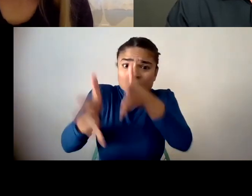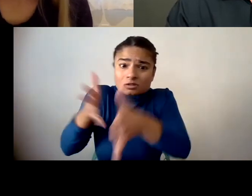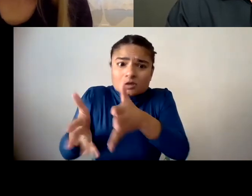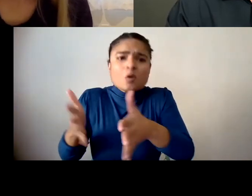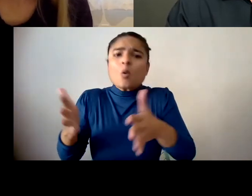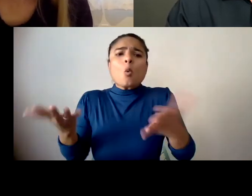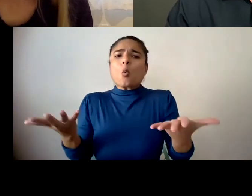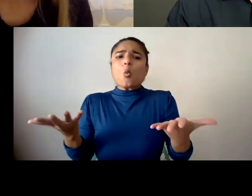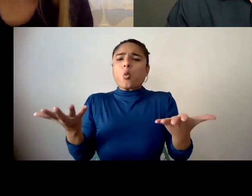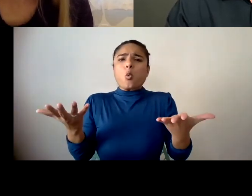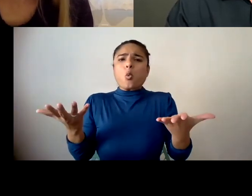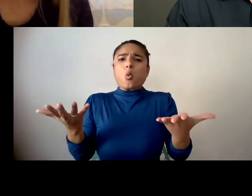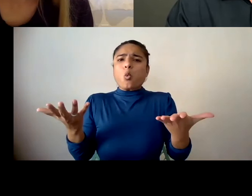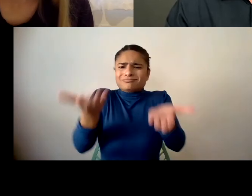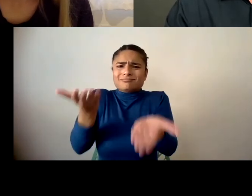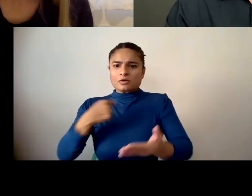international sign.